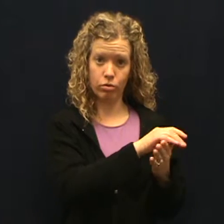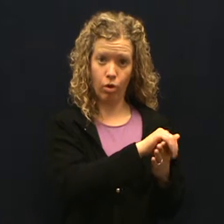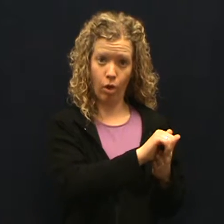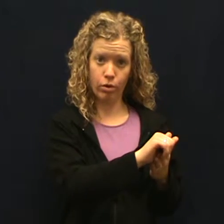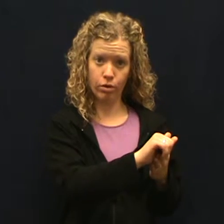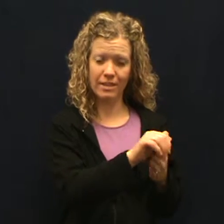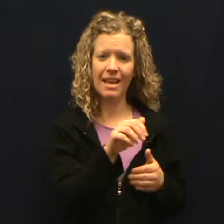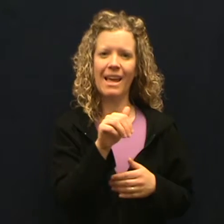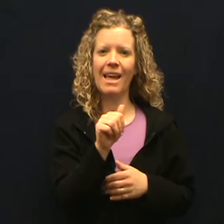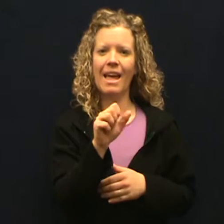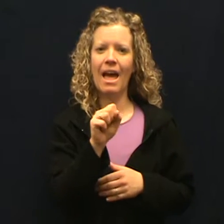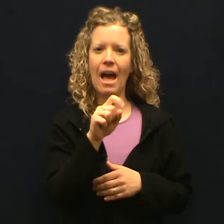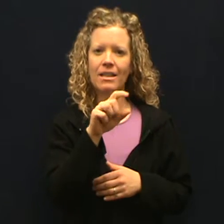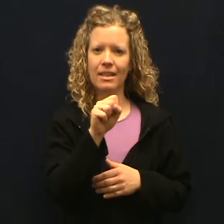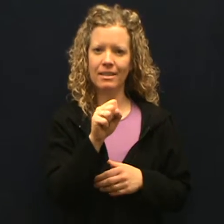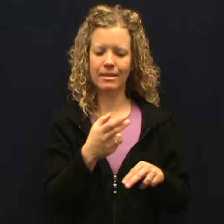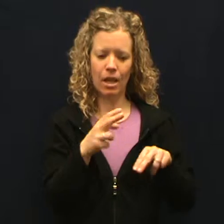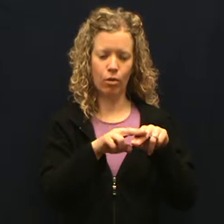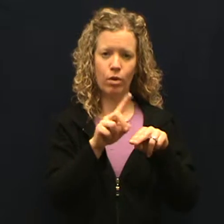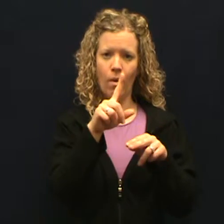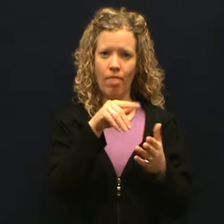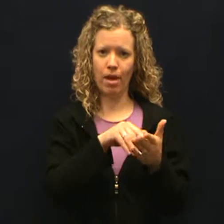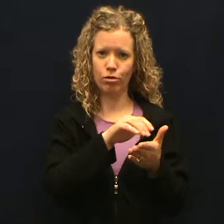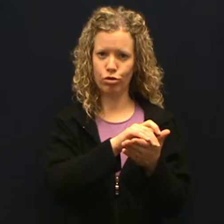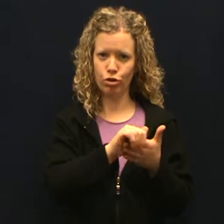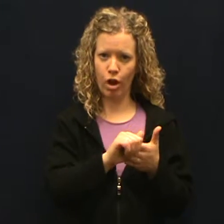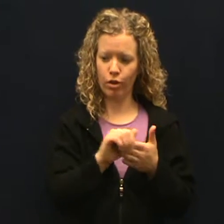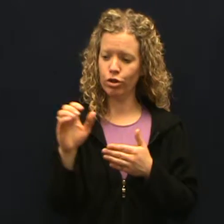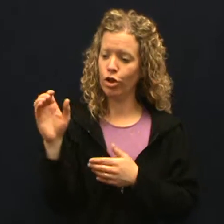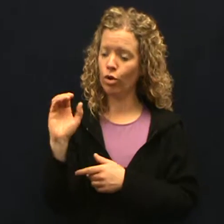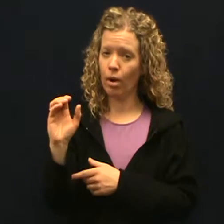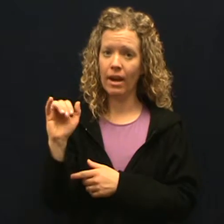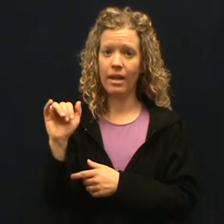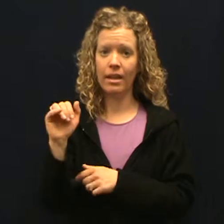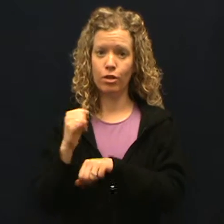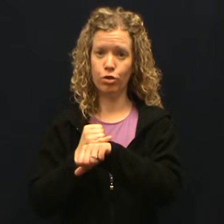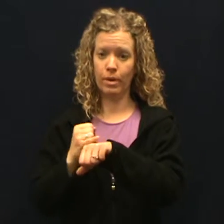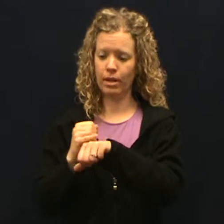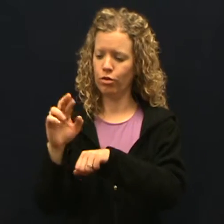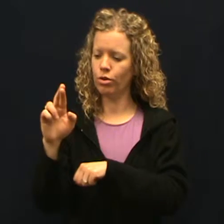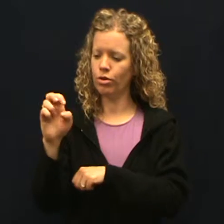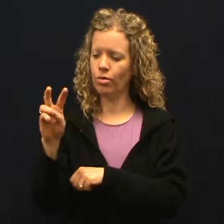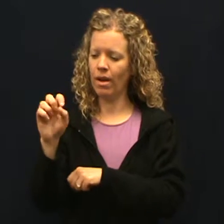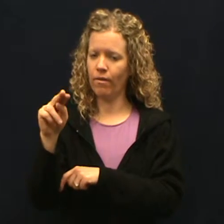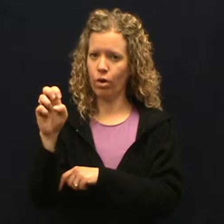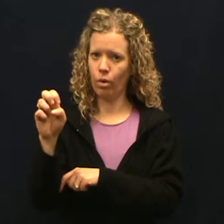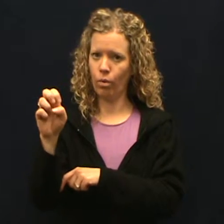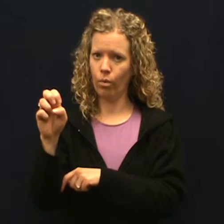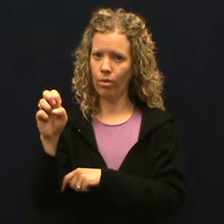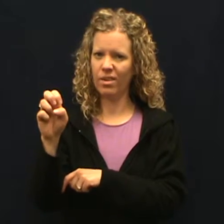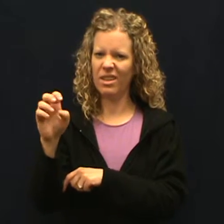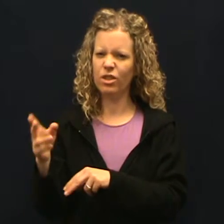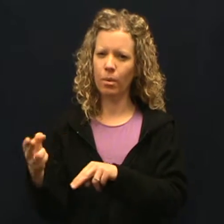increase by $1,000, a credit to interest revenue, so revenue increases, which increases stockholders' equity